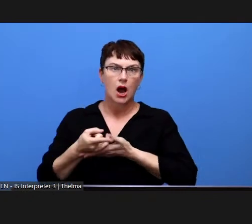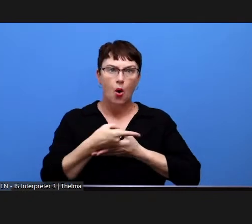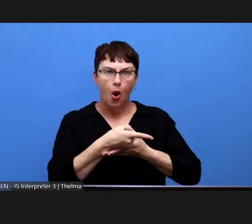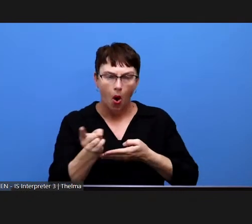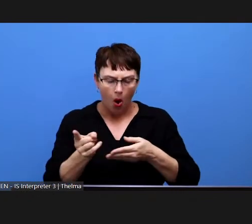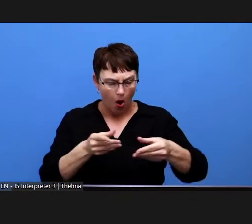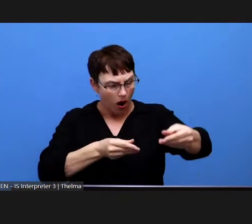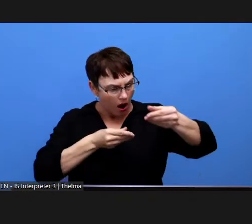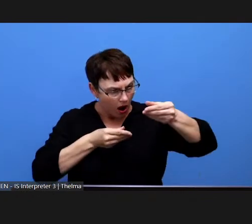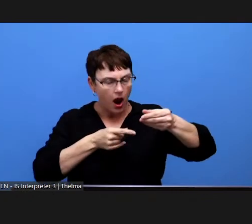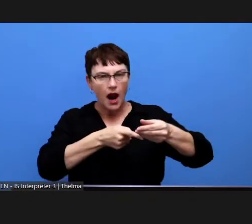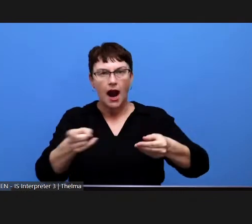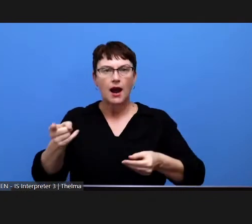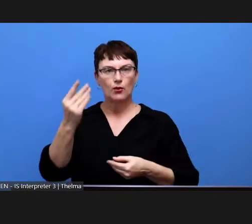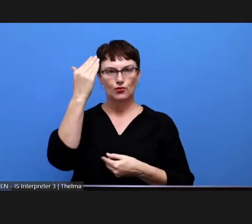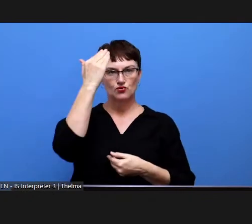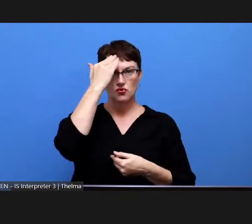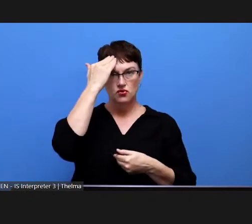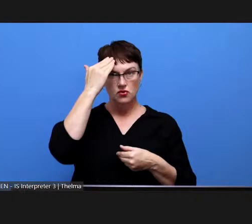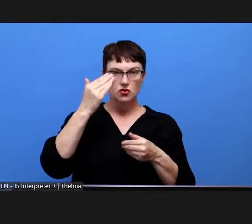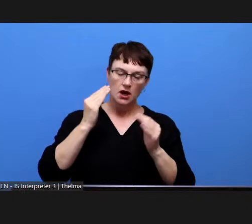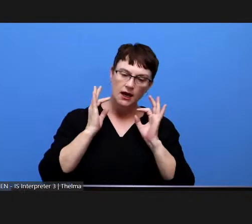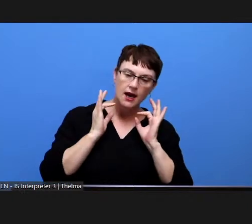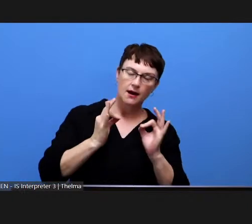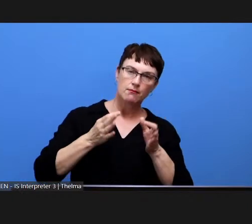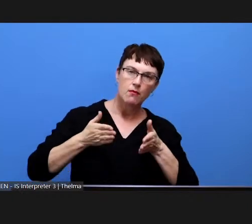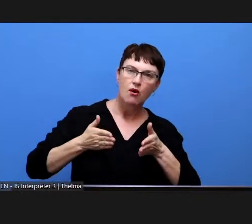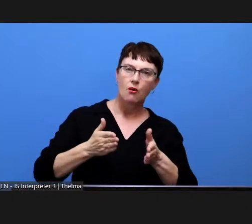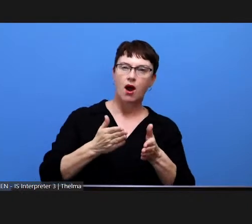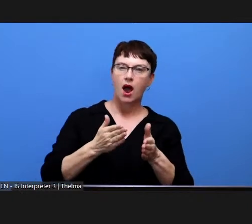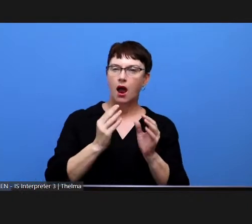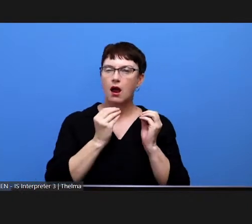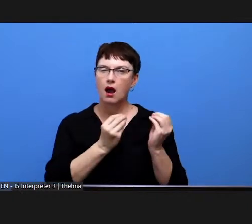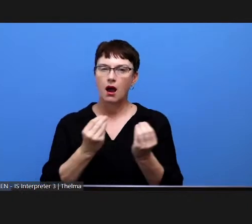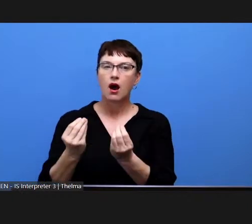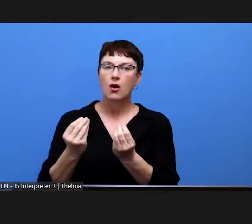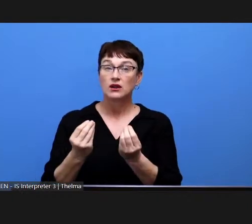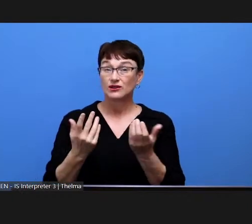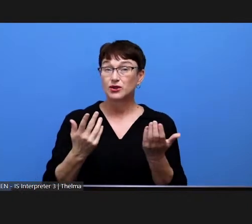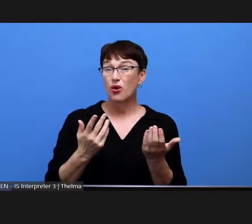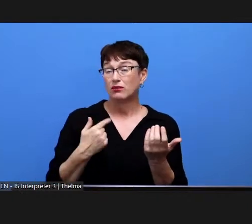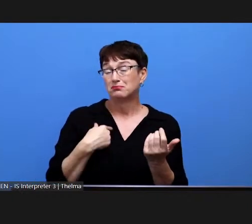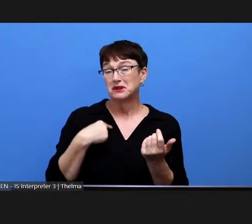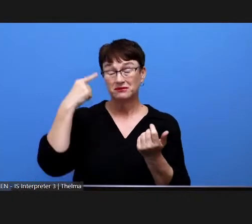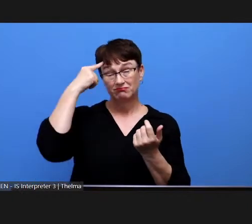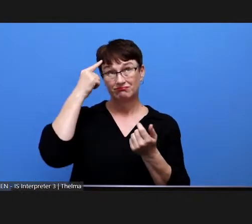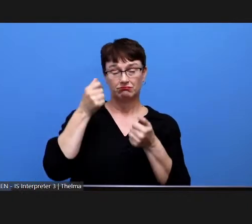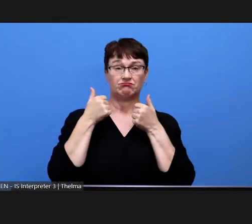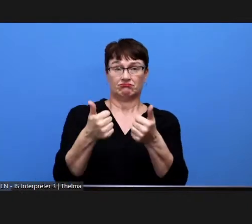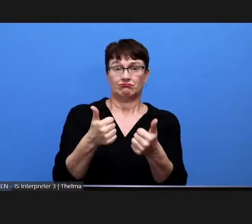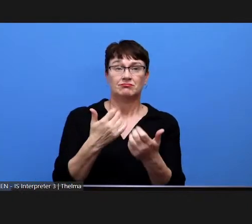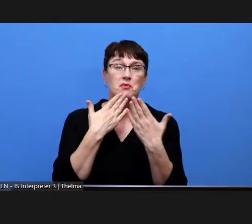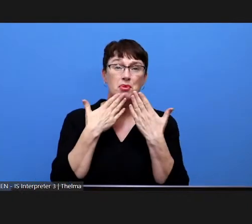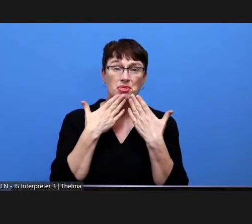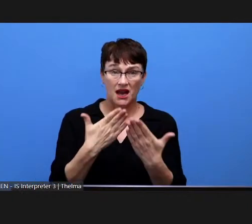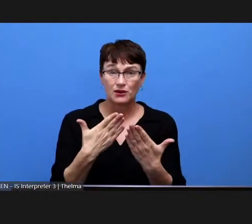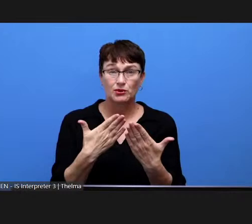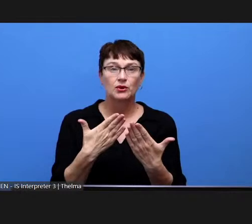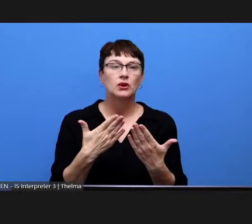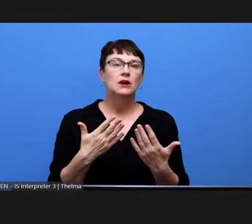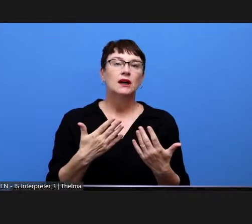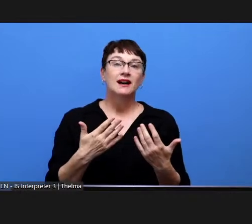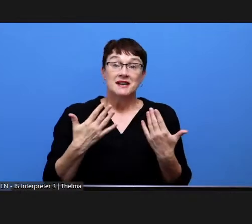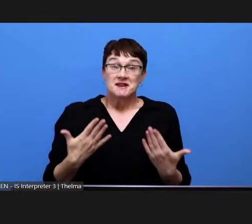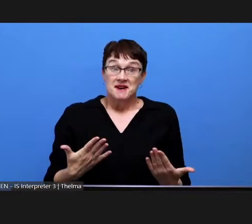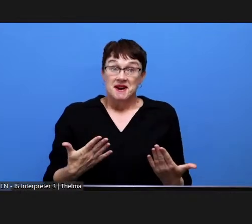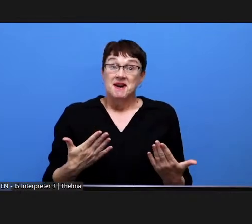now we'll move to my colleague from United Nations, Marcel Akapo, representing here OCHR.